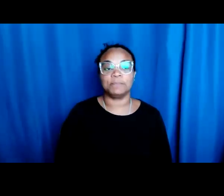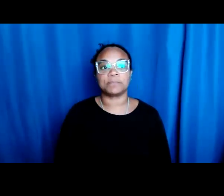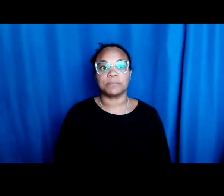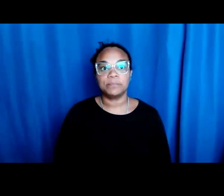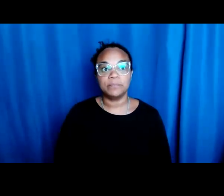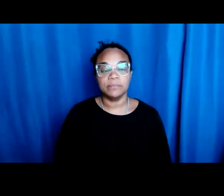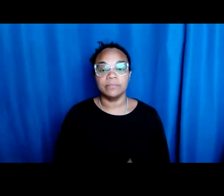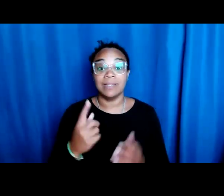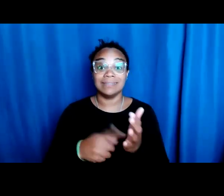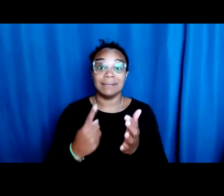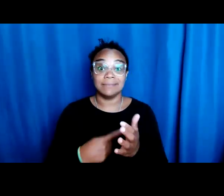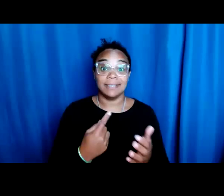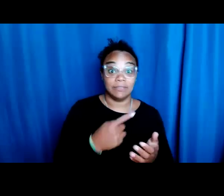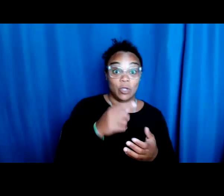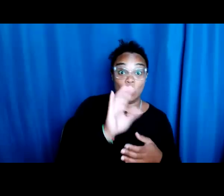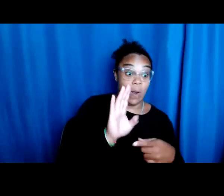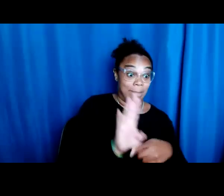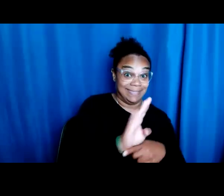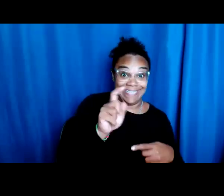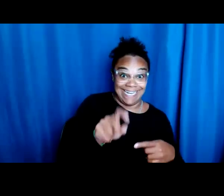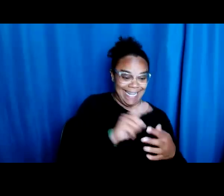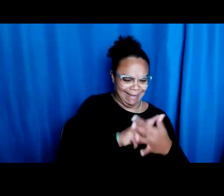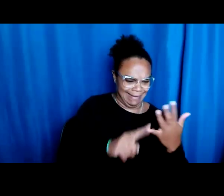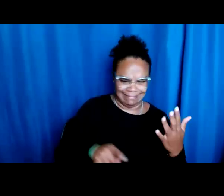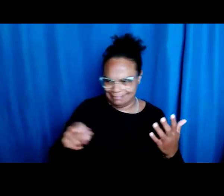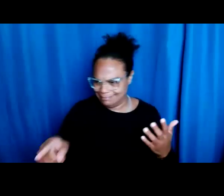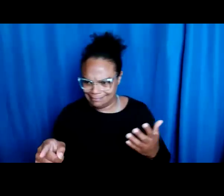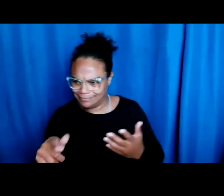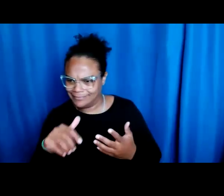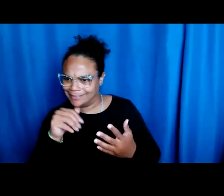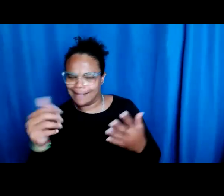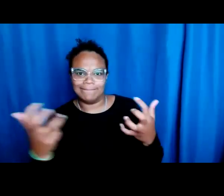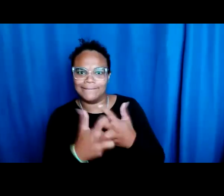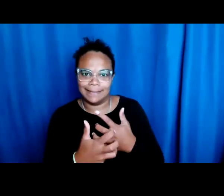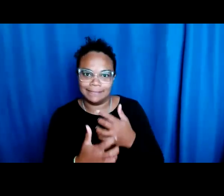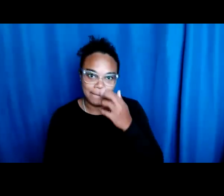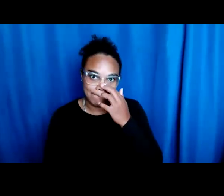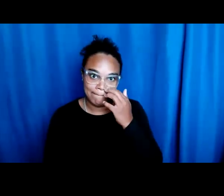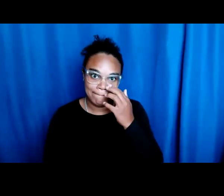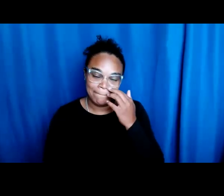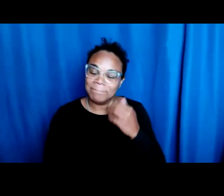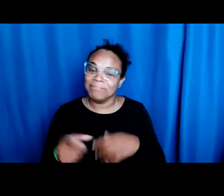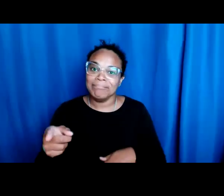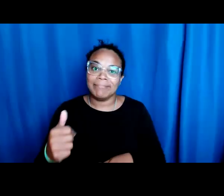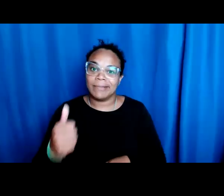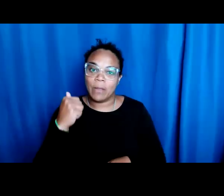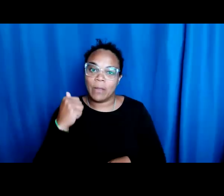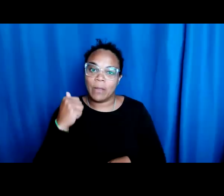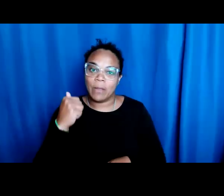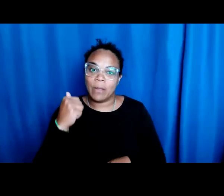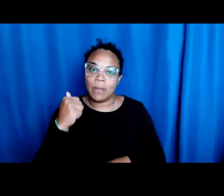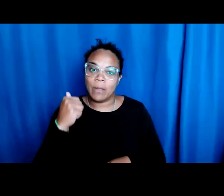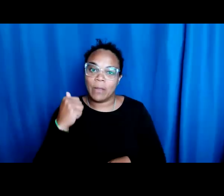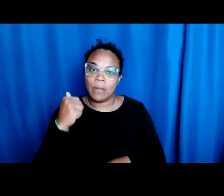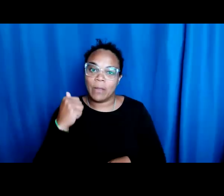based on what your needs are, that may not fit. And they won't tell you necessarily where to go